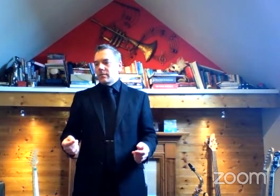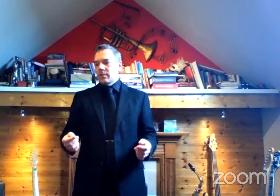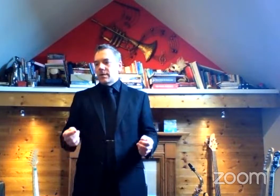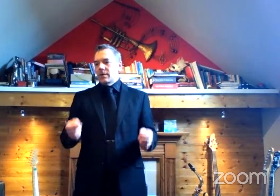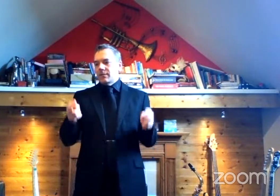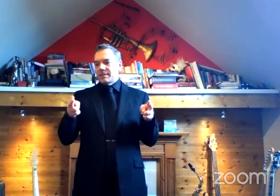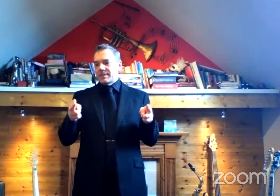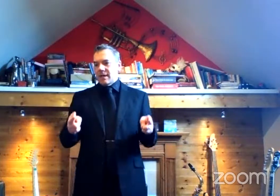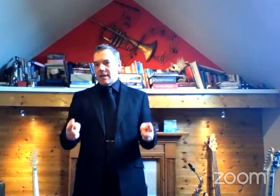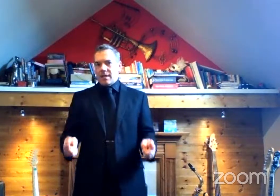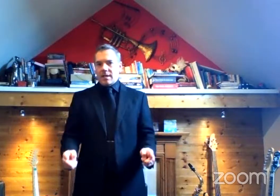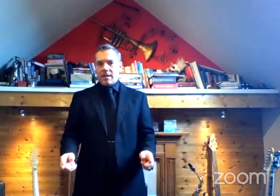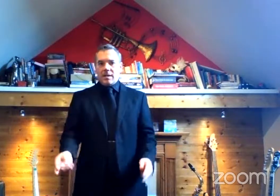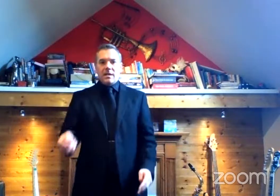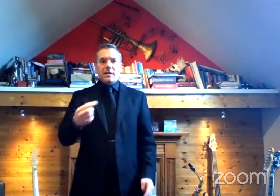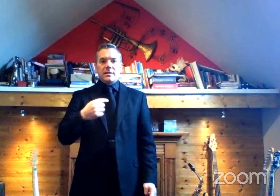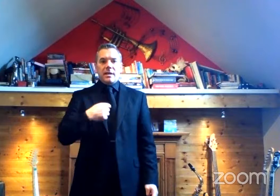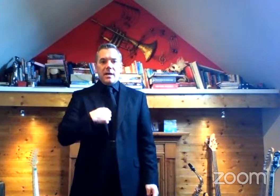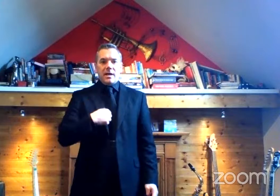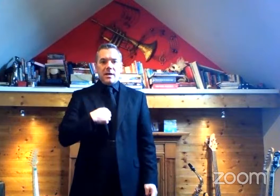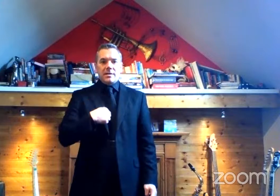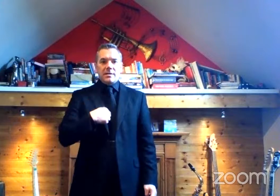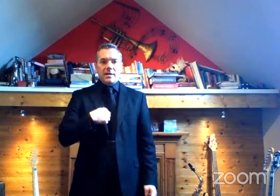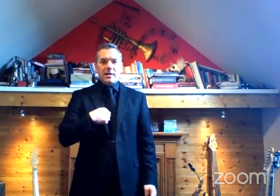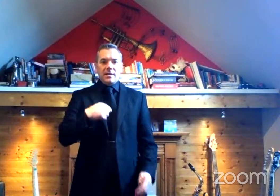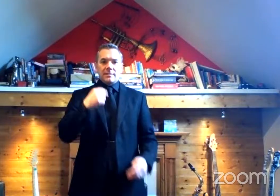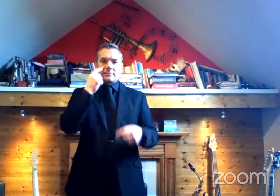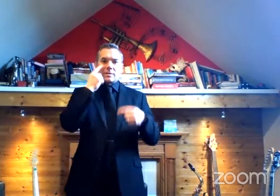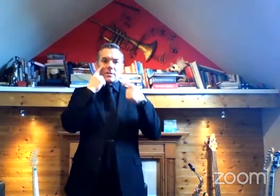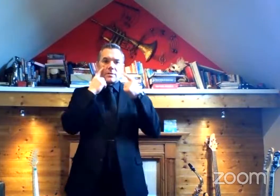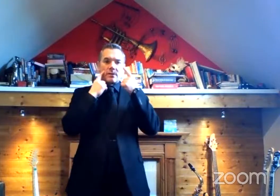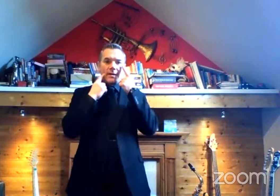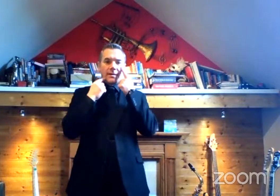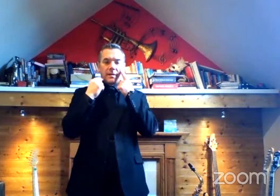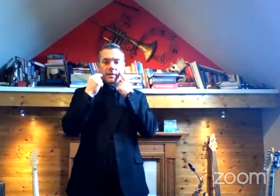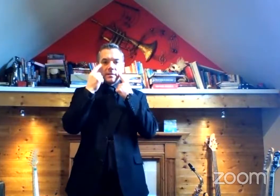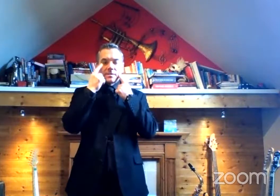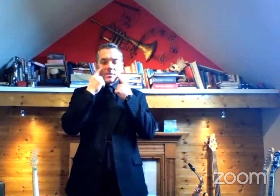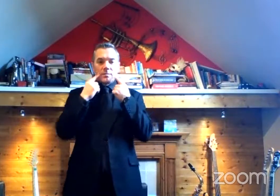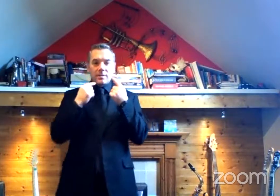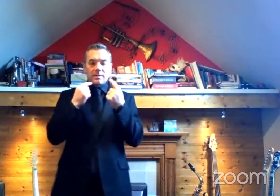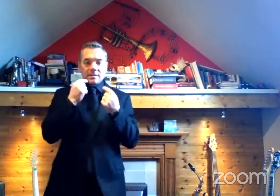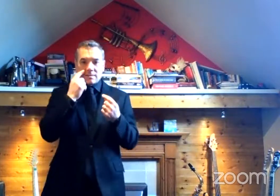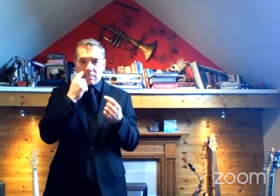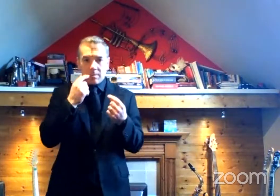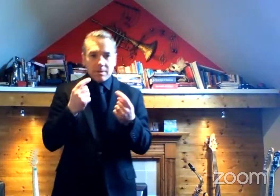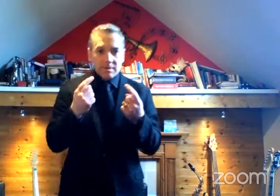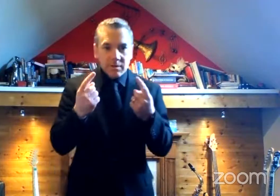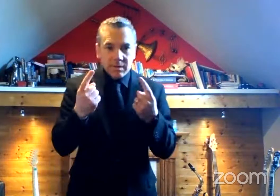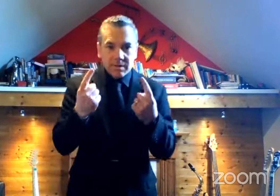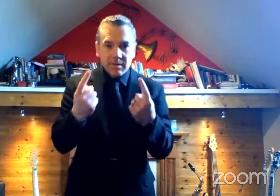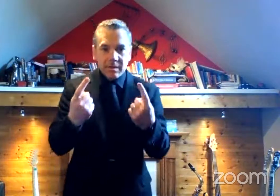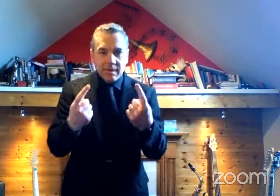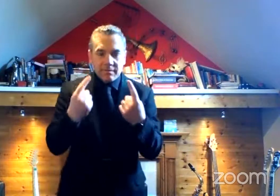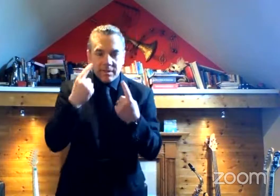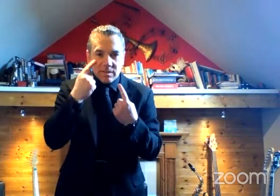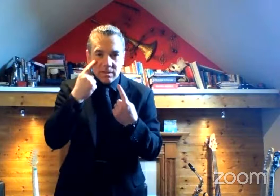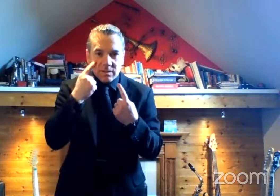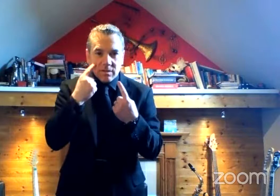the world I love is dying and I am crying. So this is what we're going to do. We're going to do fingers, and you're just